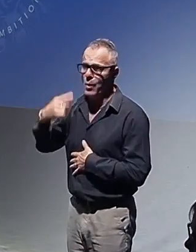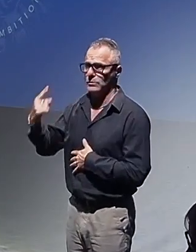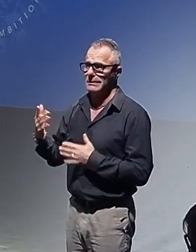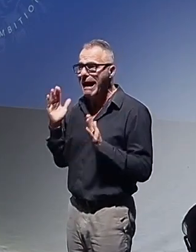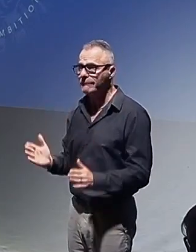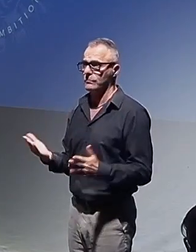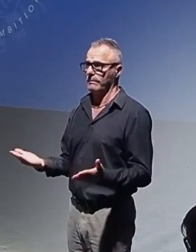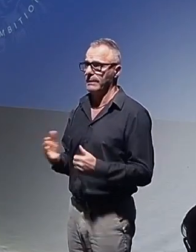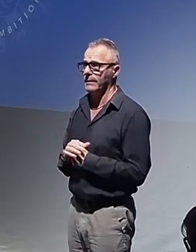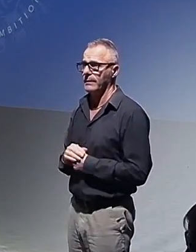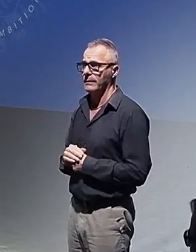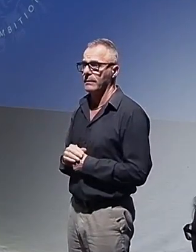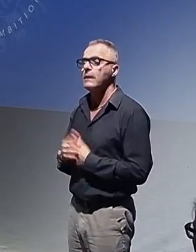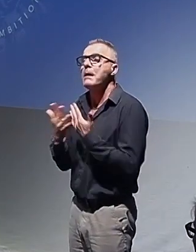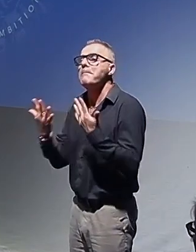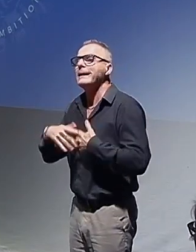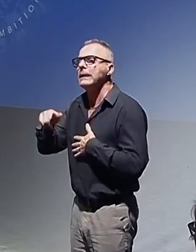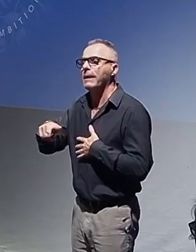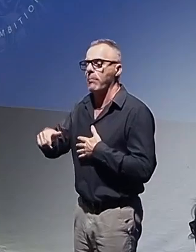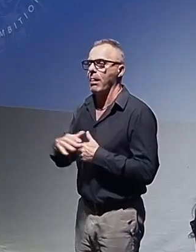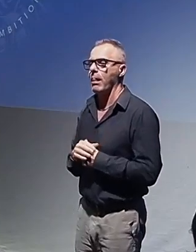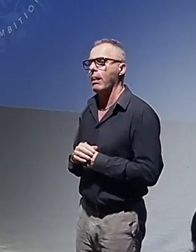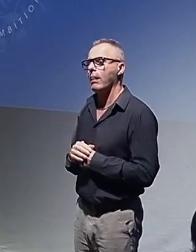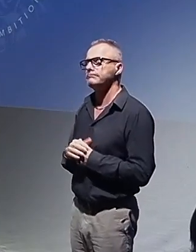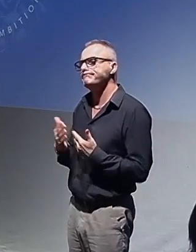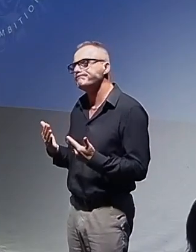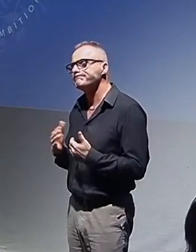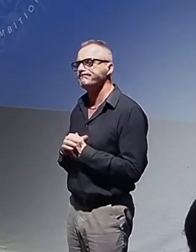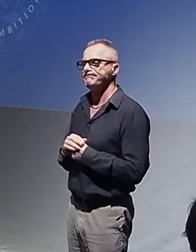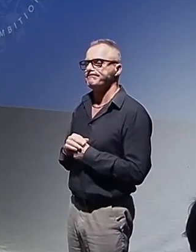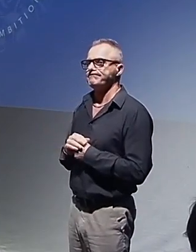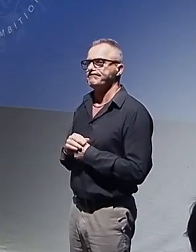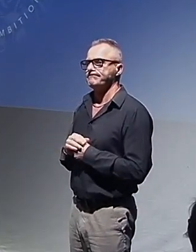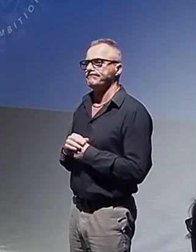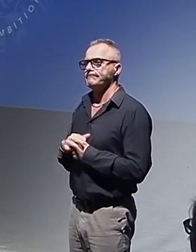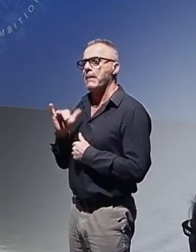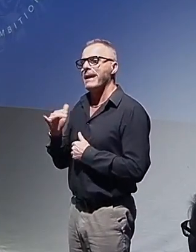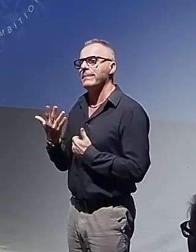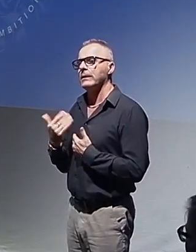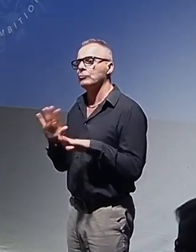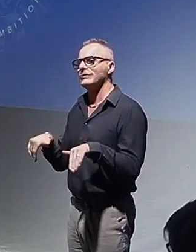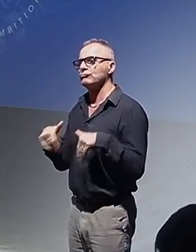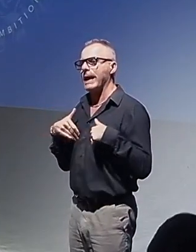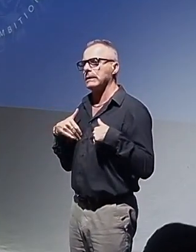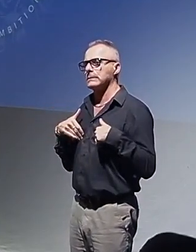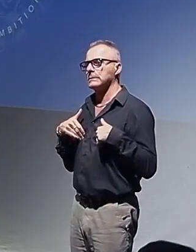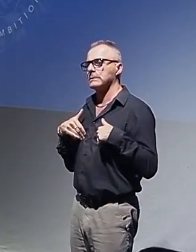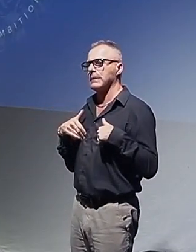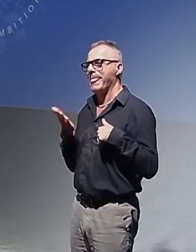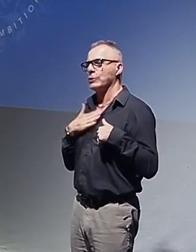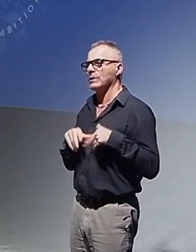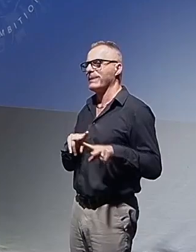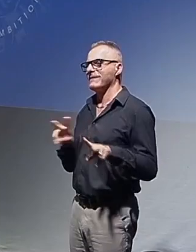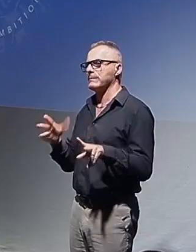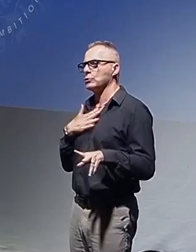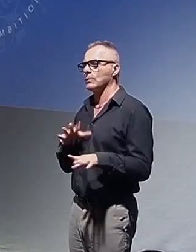think many people may retract from being visible or talking